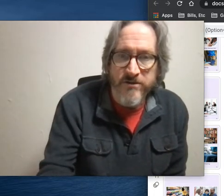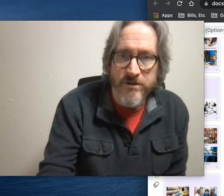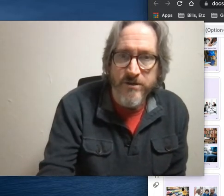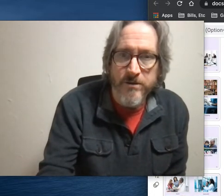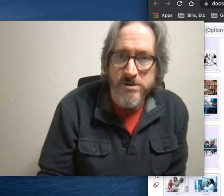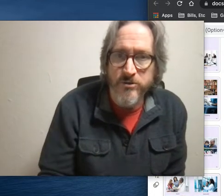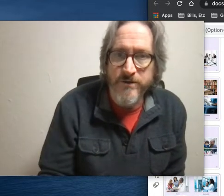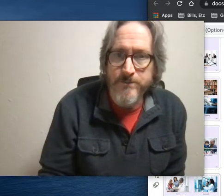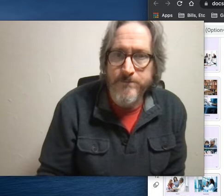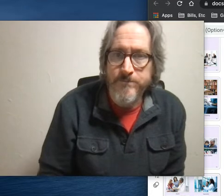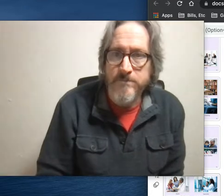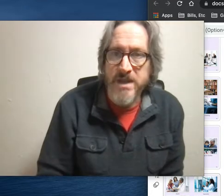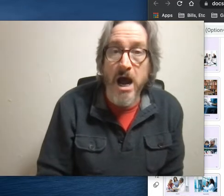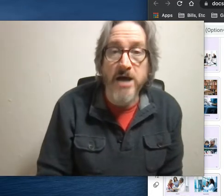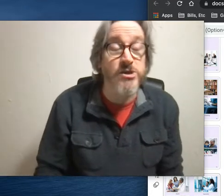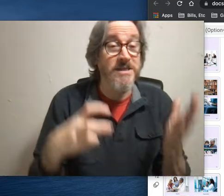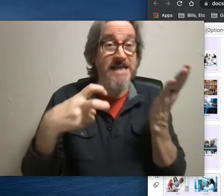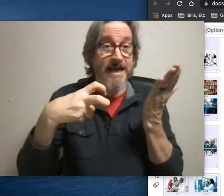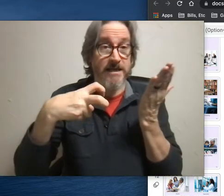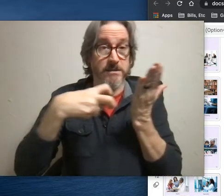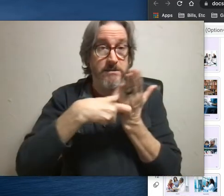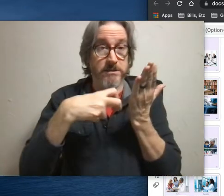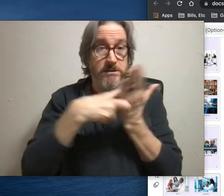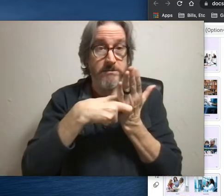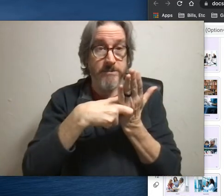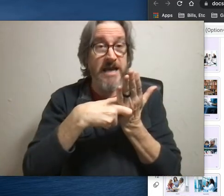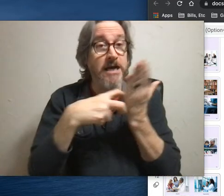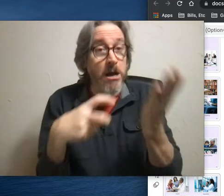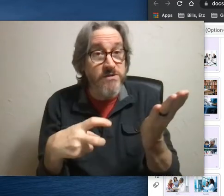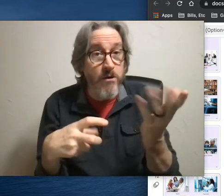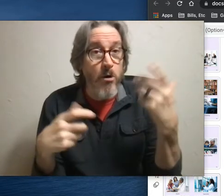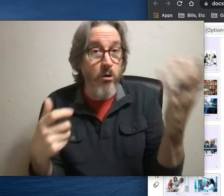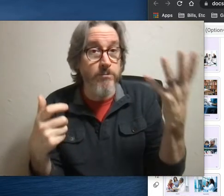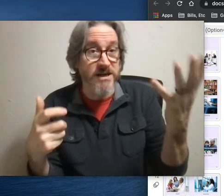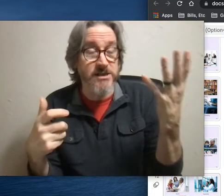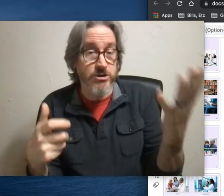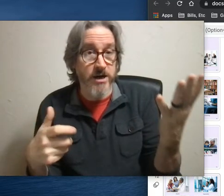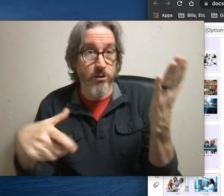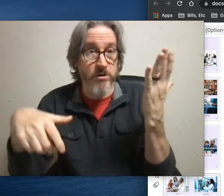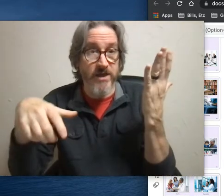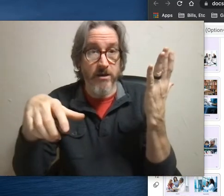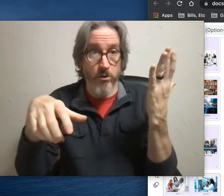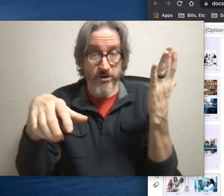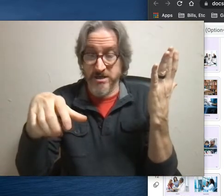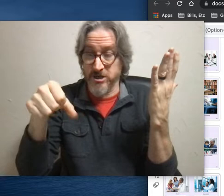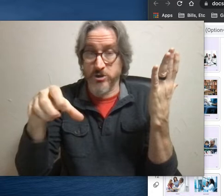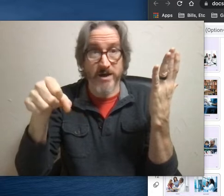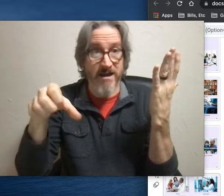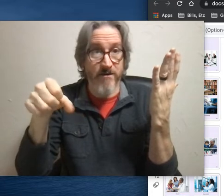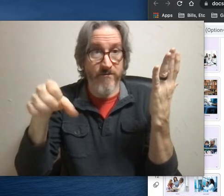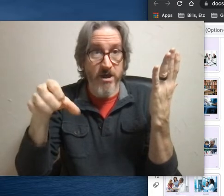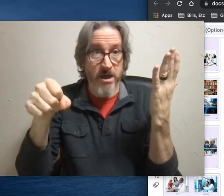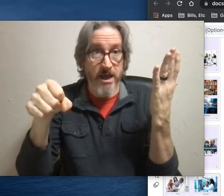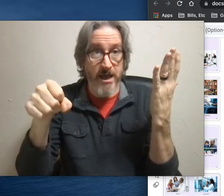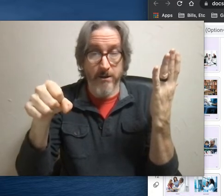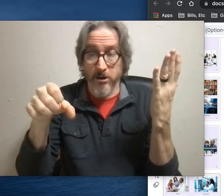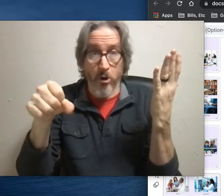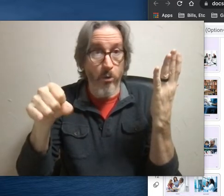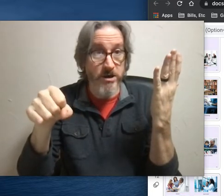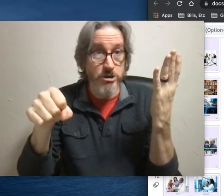Sorry if the camera's moving. So ticket. And it comes from old bus and train where the conductor would have